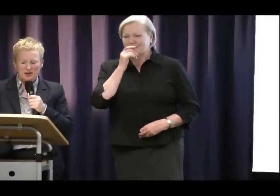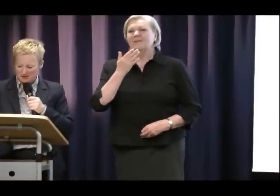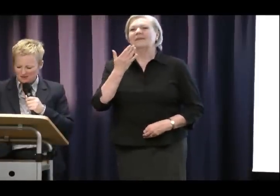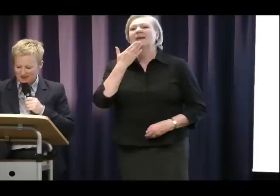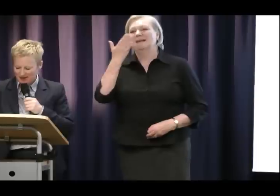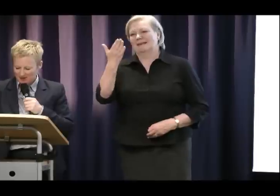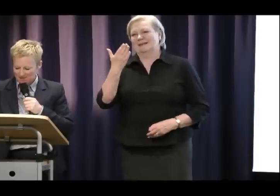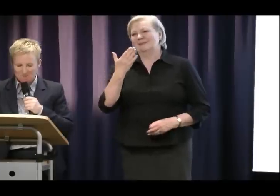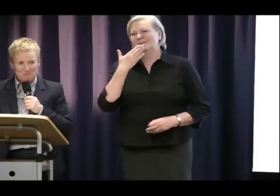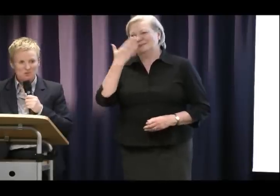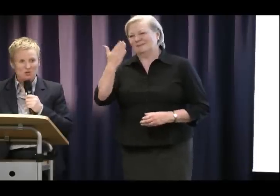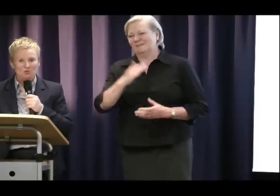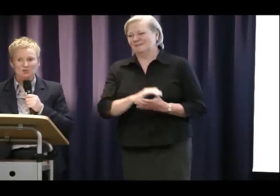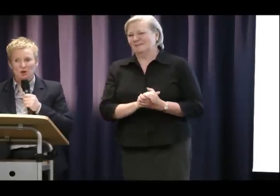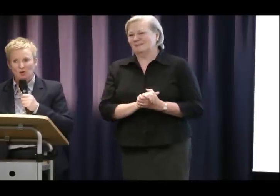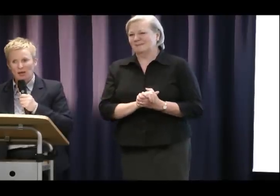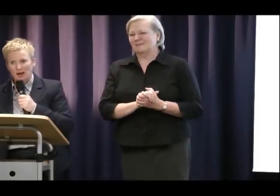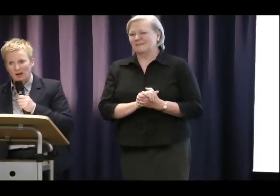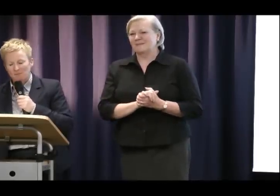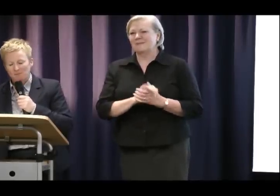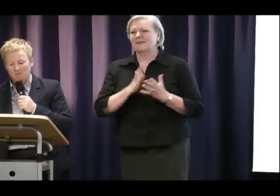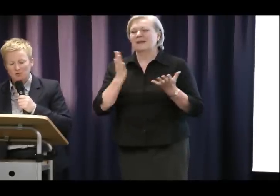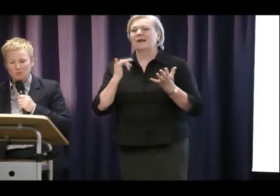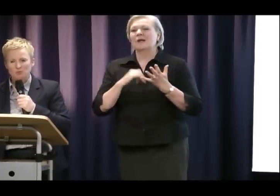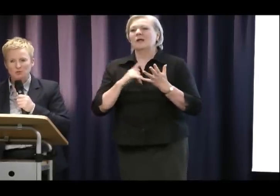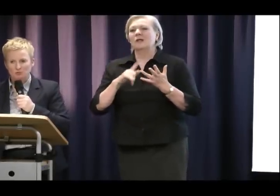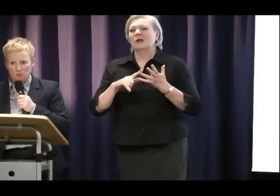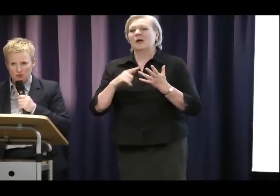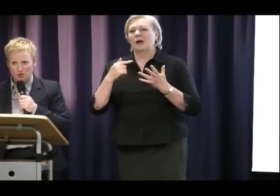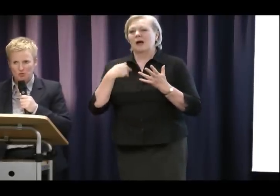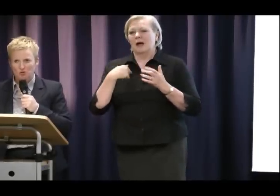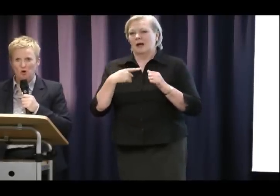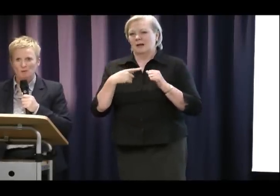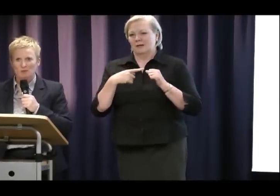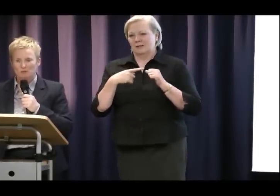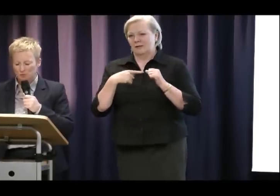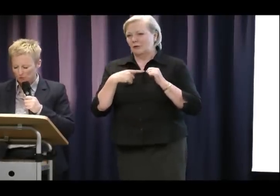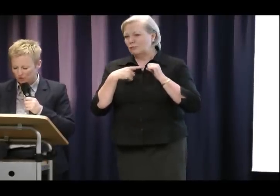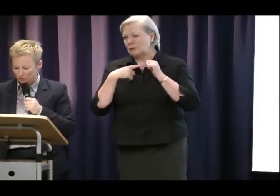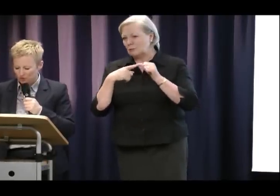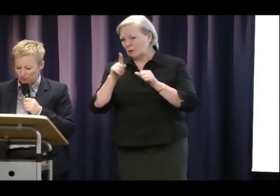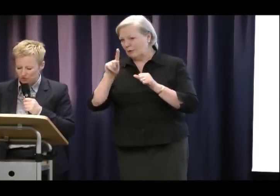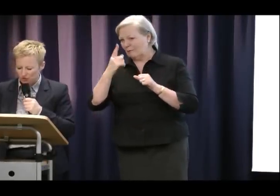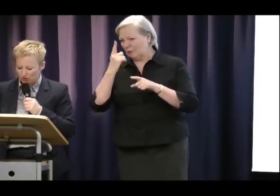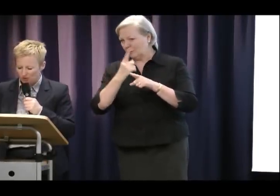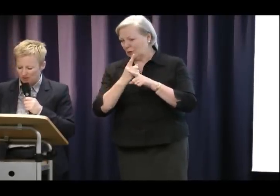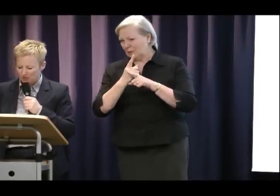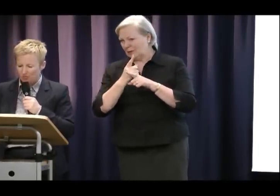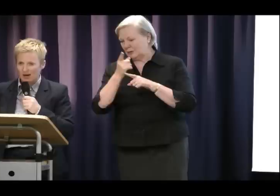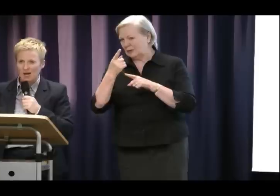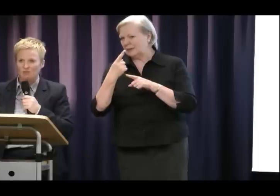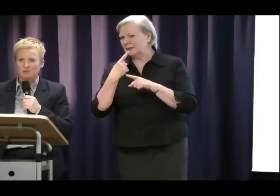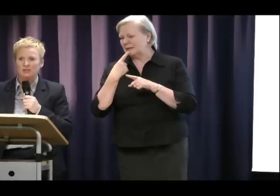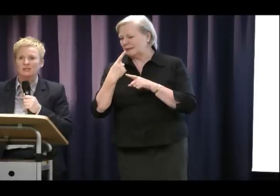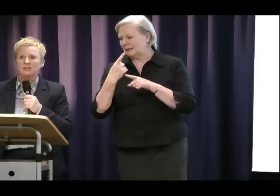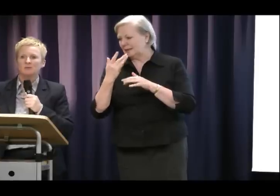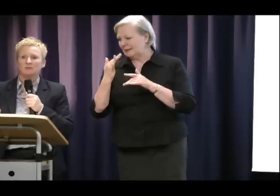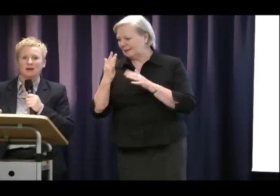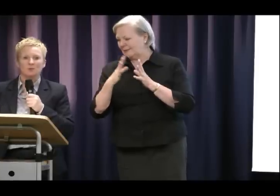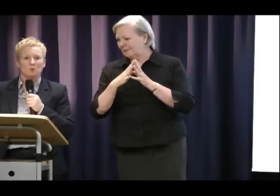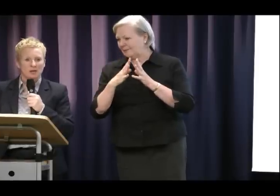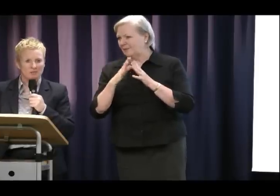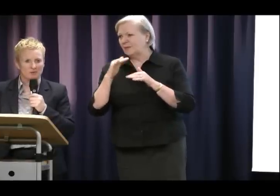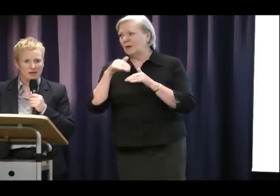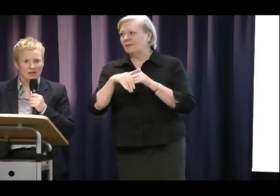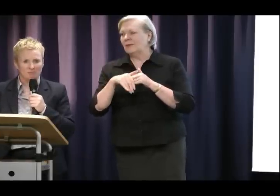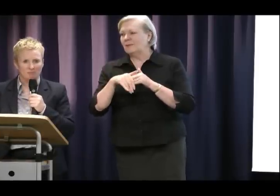Thank you, Anne. So I'll respond to the first comment first, which was your comment around the